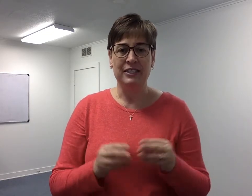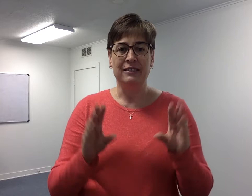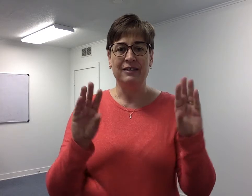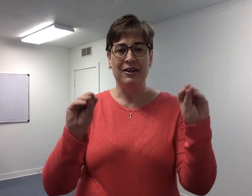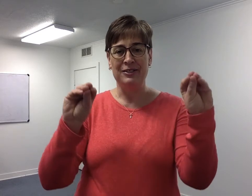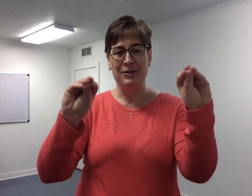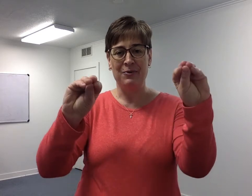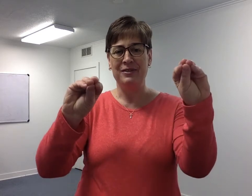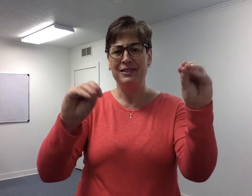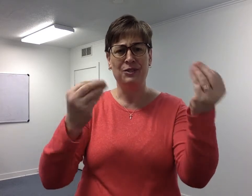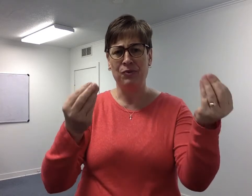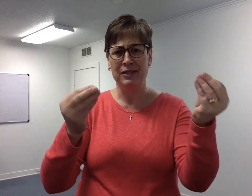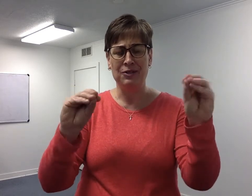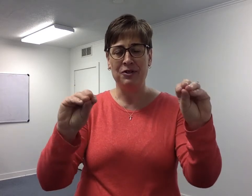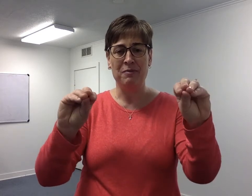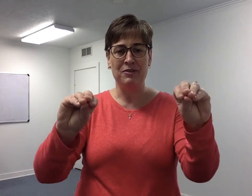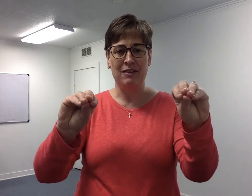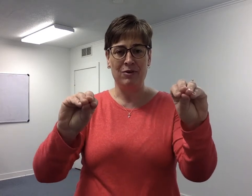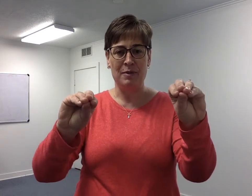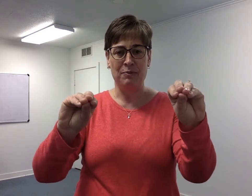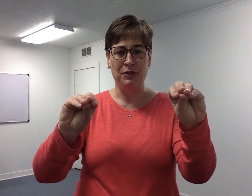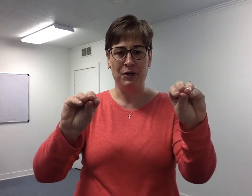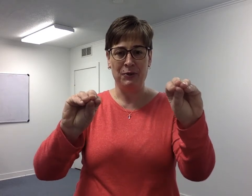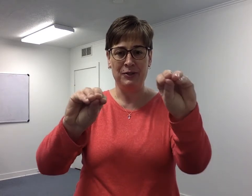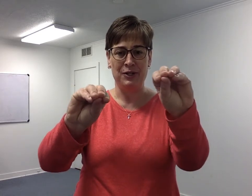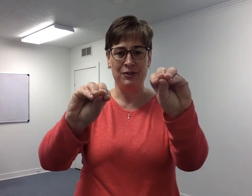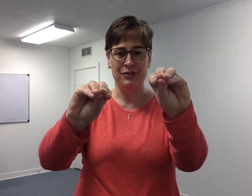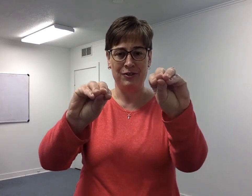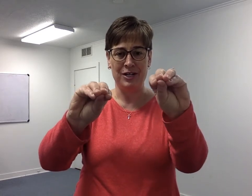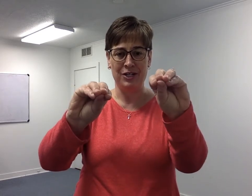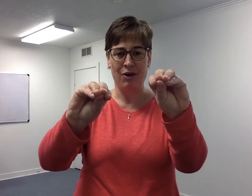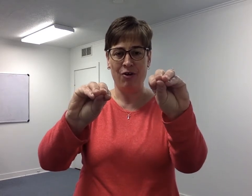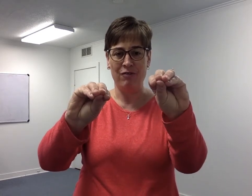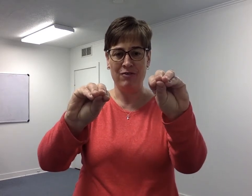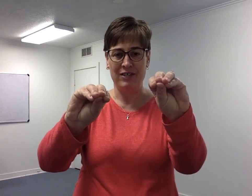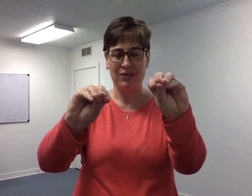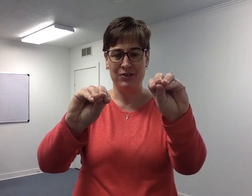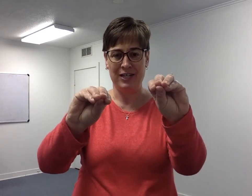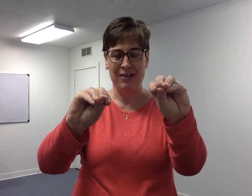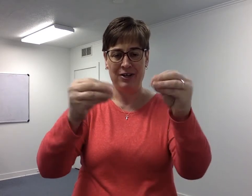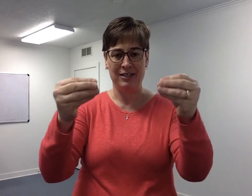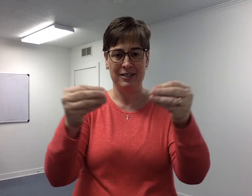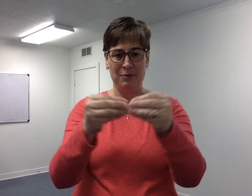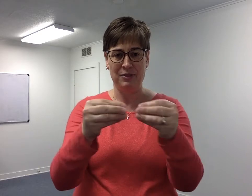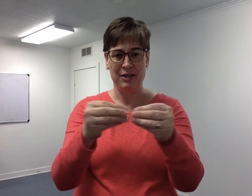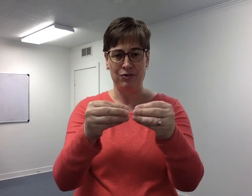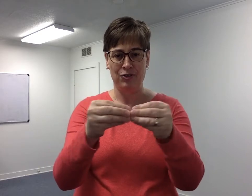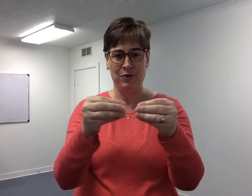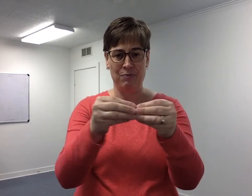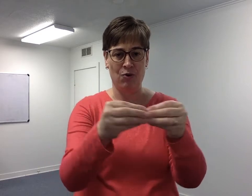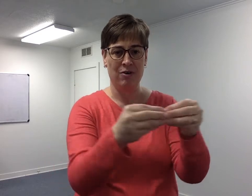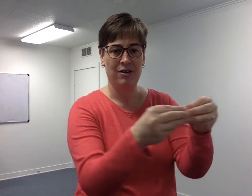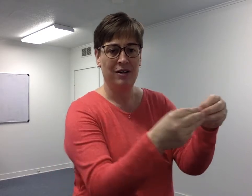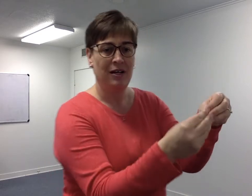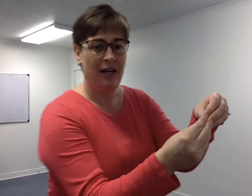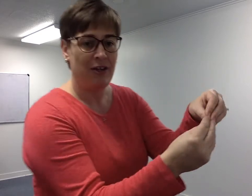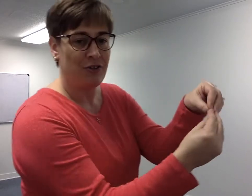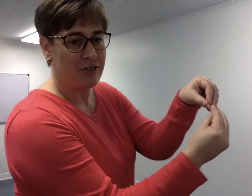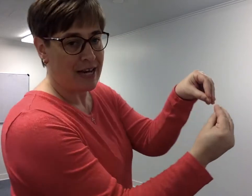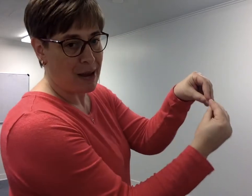All right, so this is one that usually most every people know. So you just are touching all of your fingers together at the tips, and you're just doing more, and you're just tapping